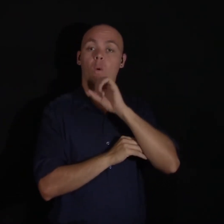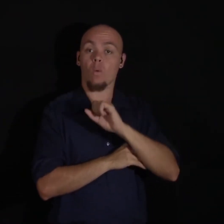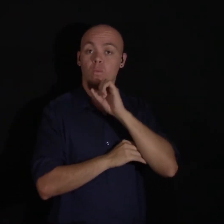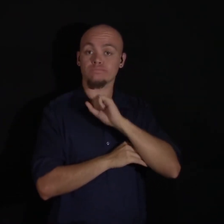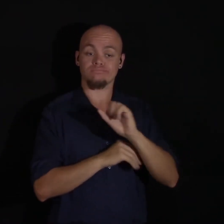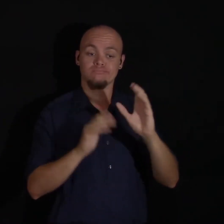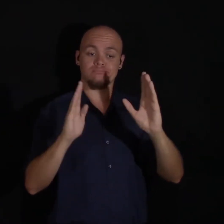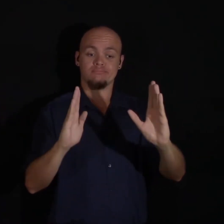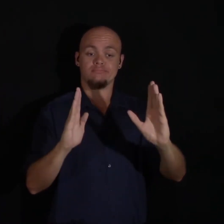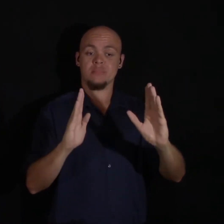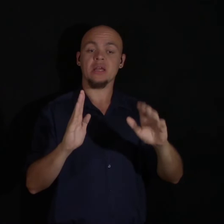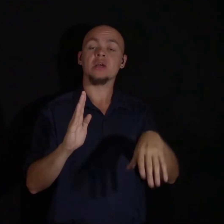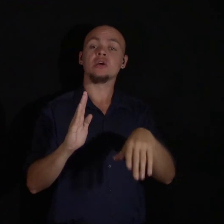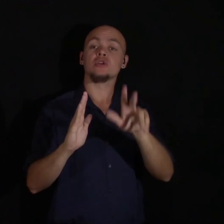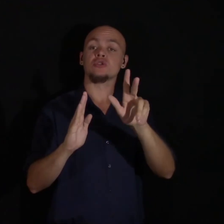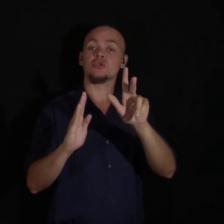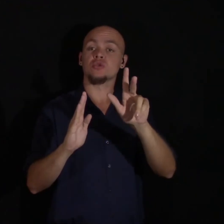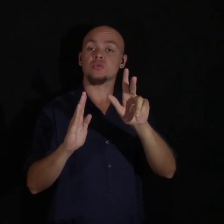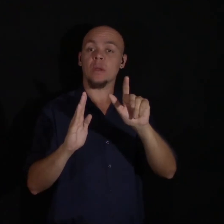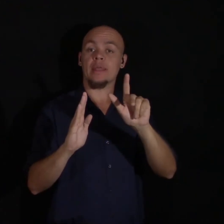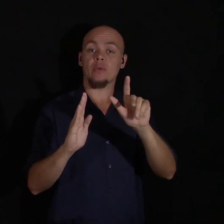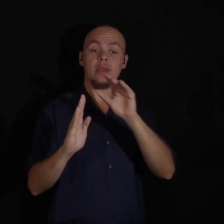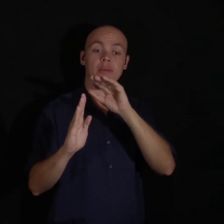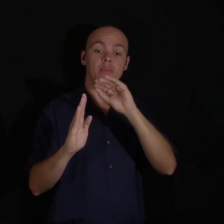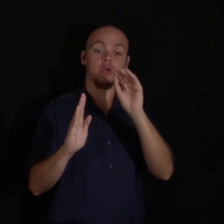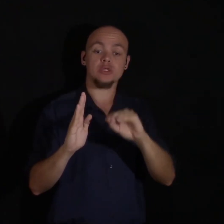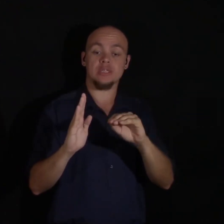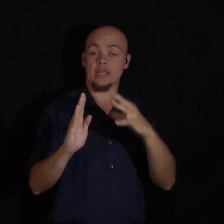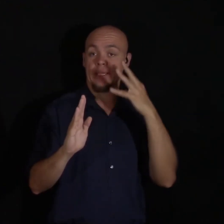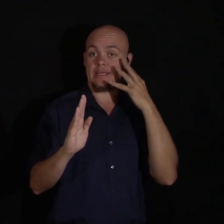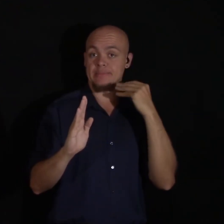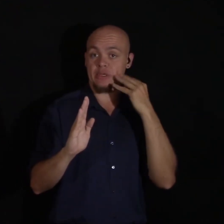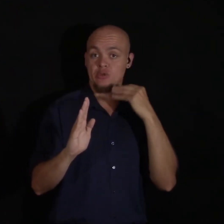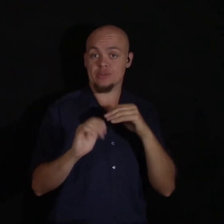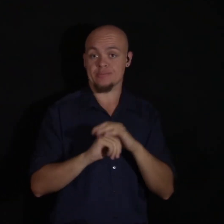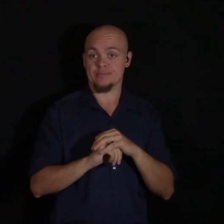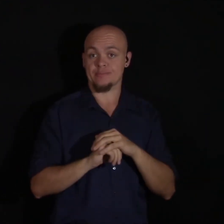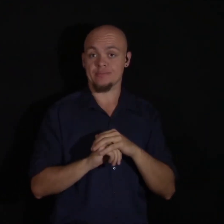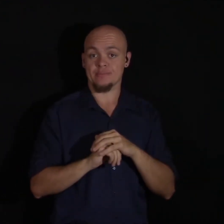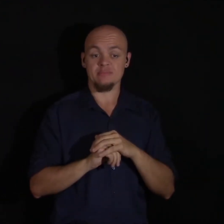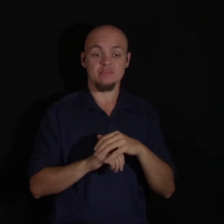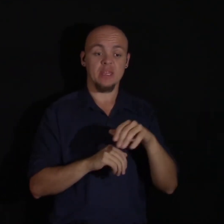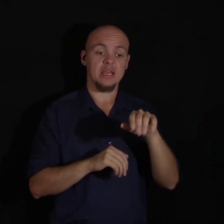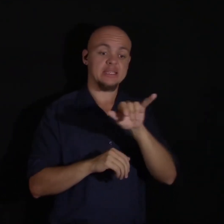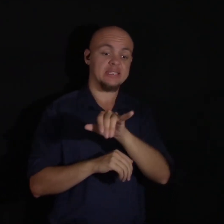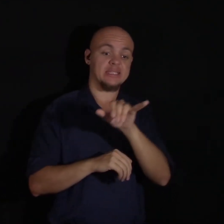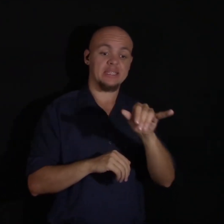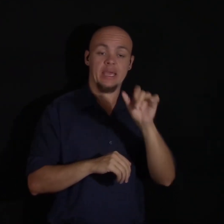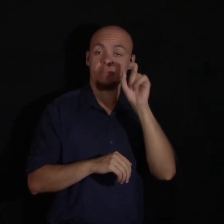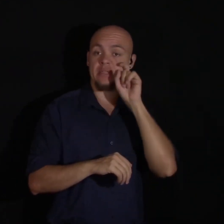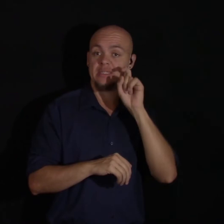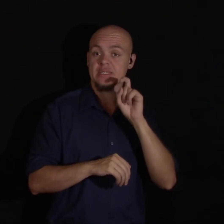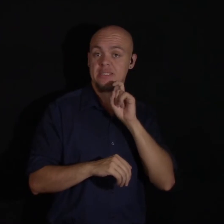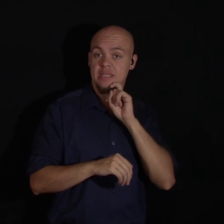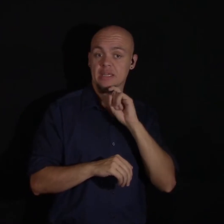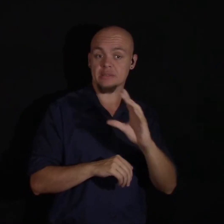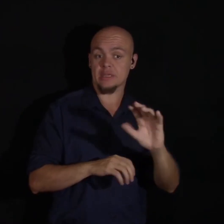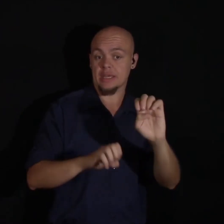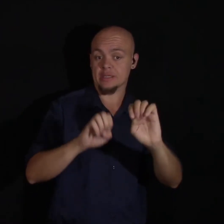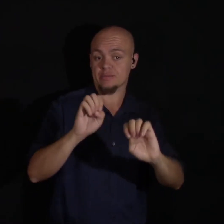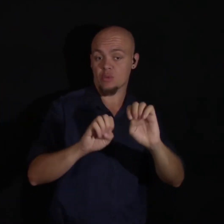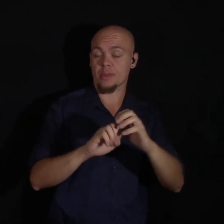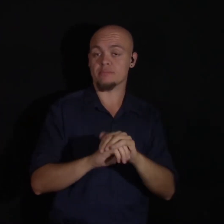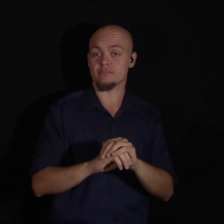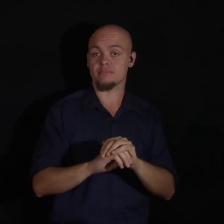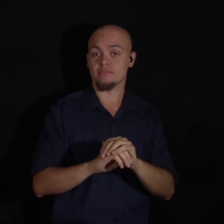23% had had a same-sex experience, much higher than the national average and much, much higher than in